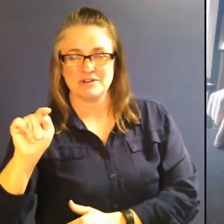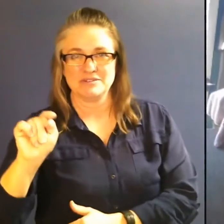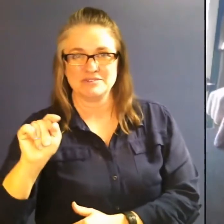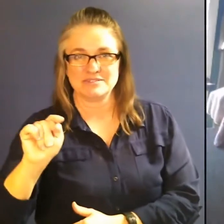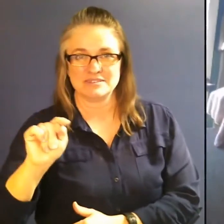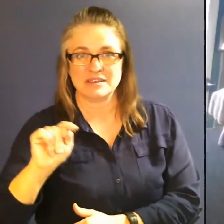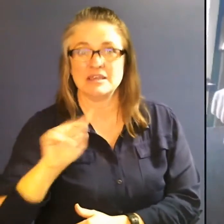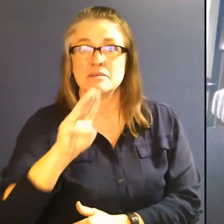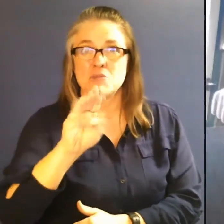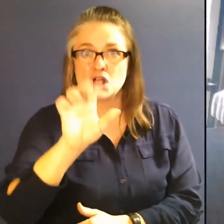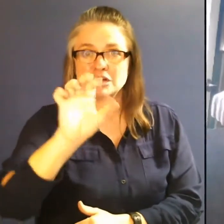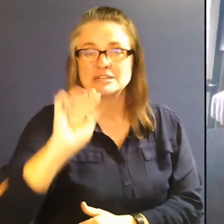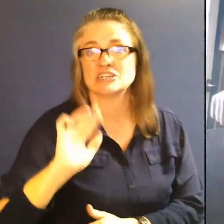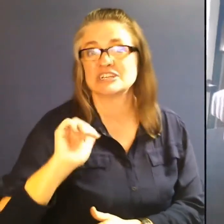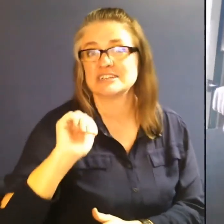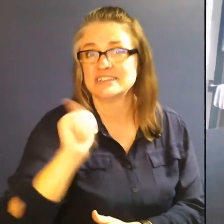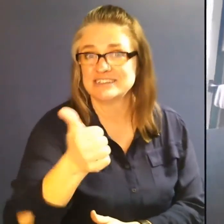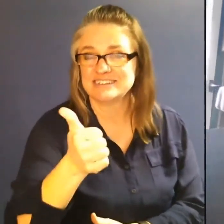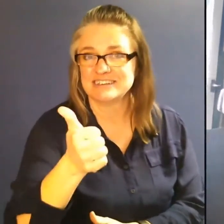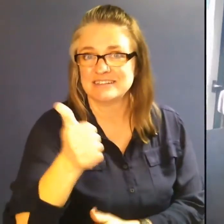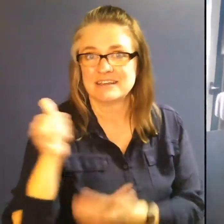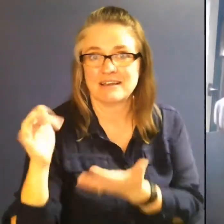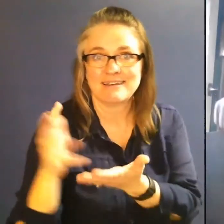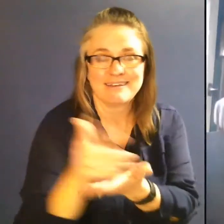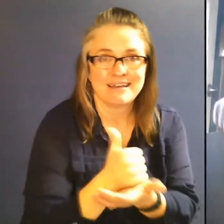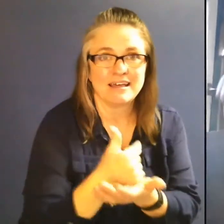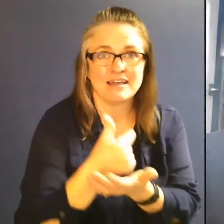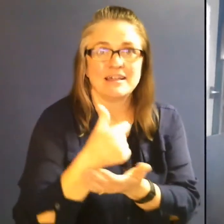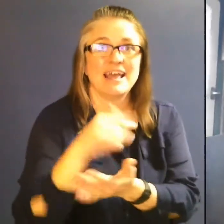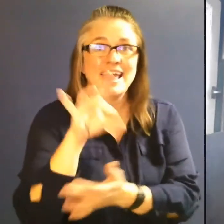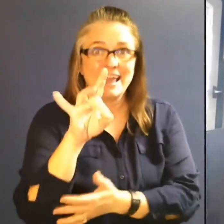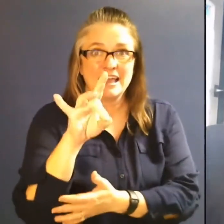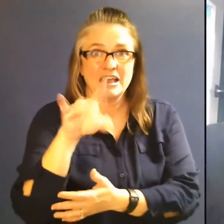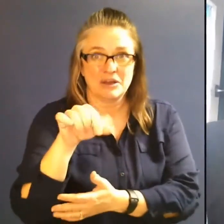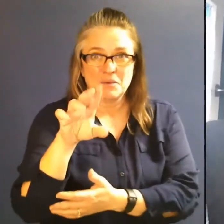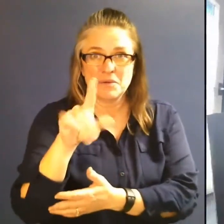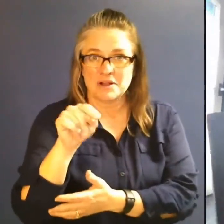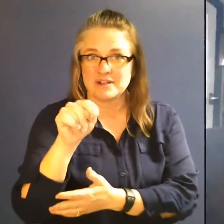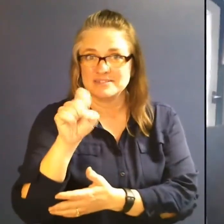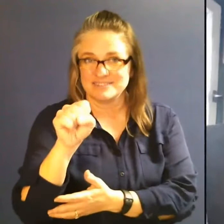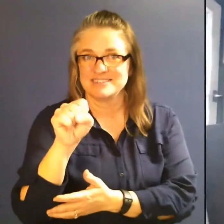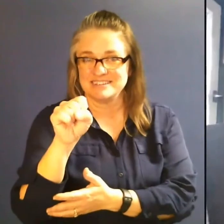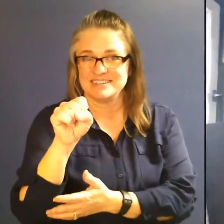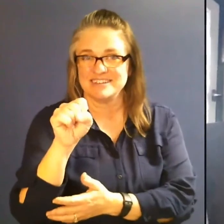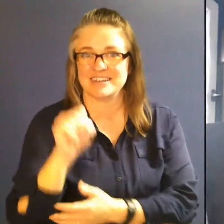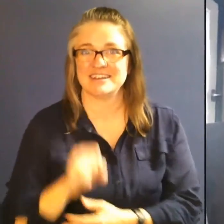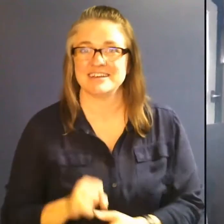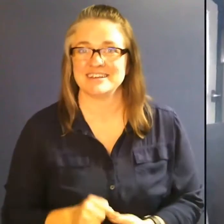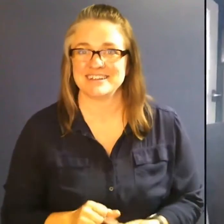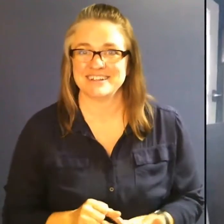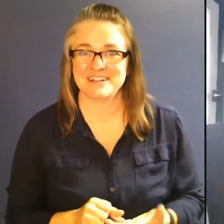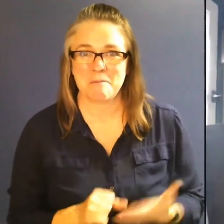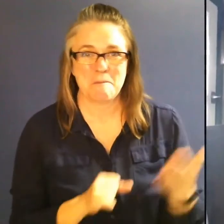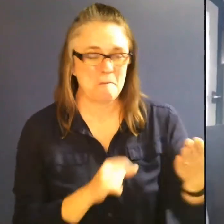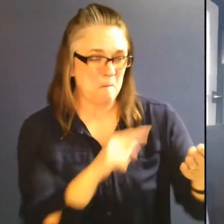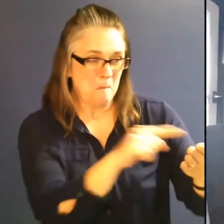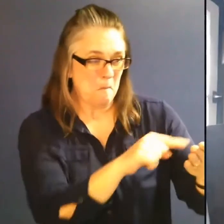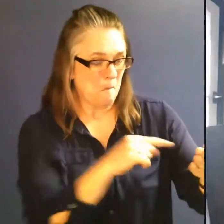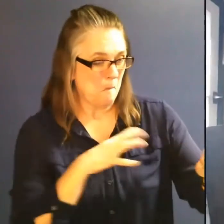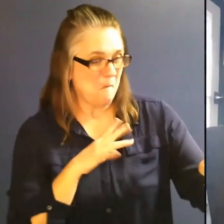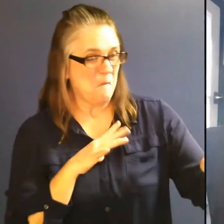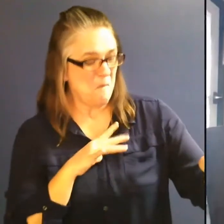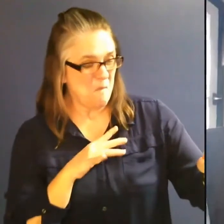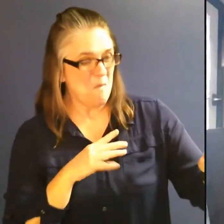almost a month away, they took 8 quarts. So, yeah, that was quite a season.